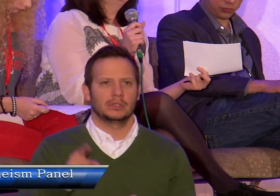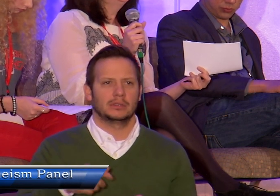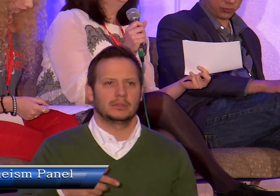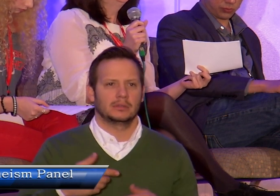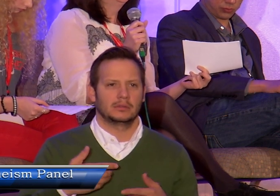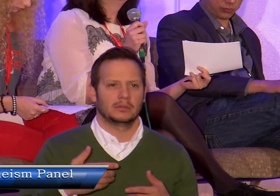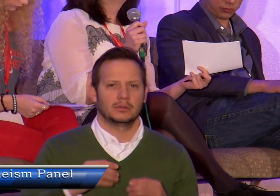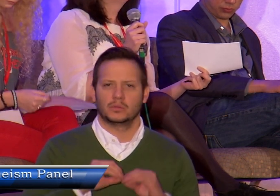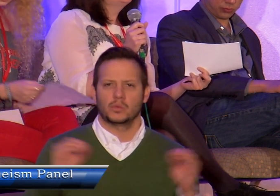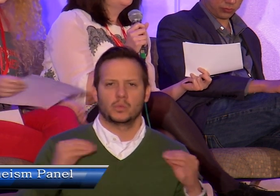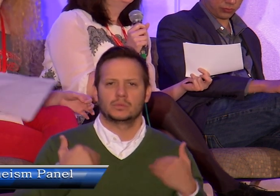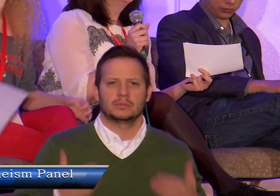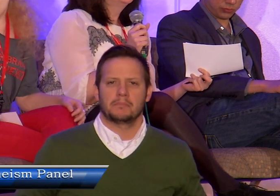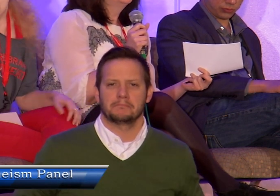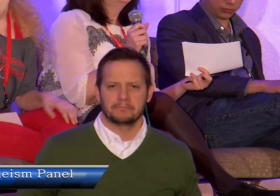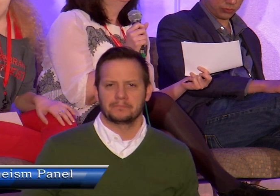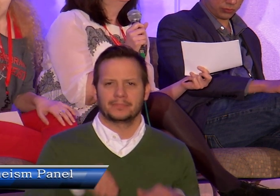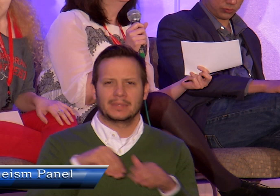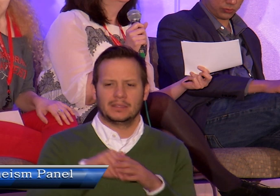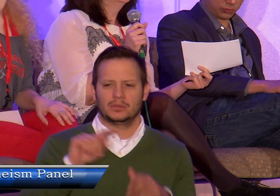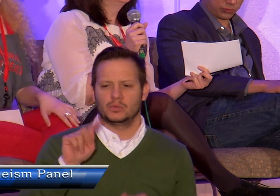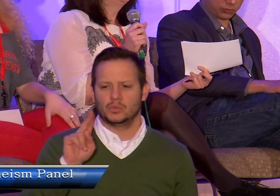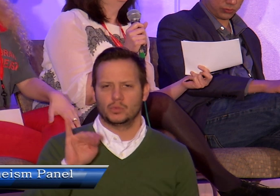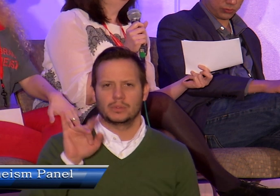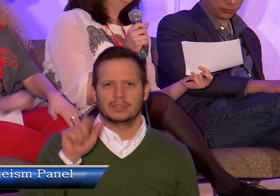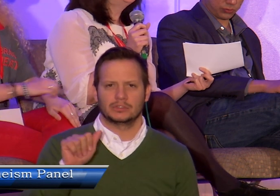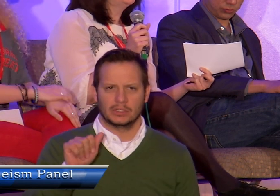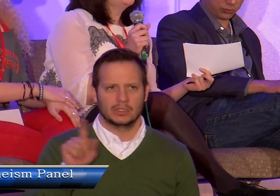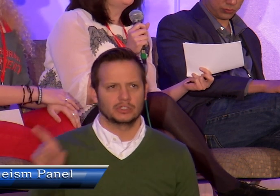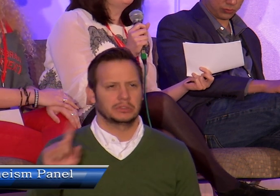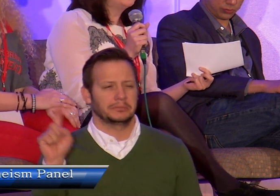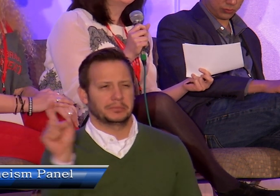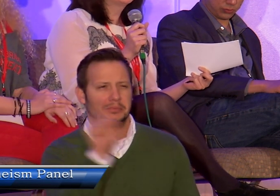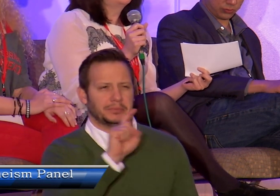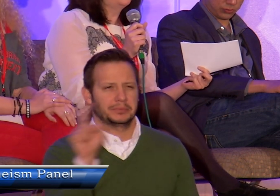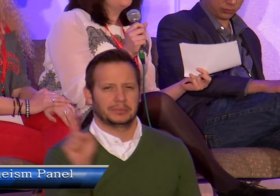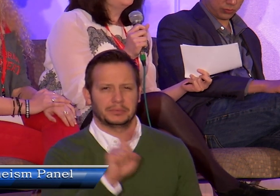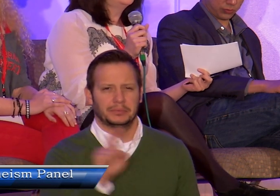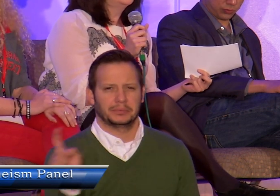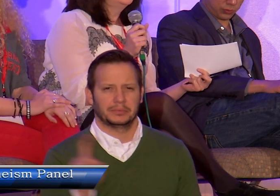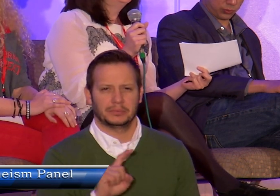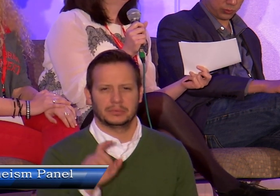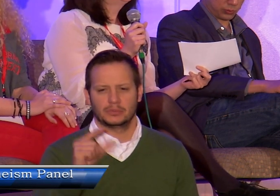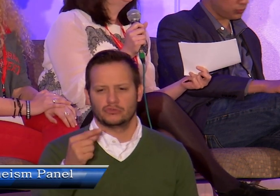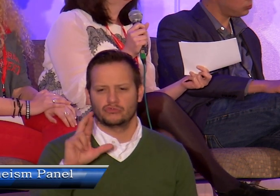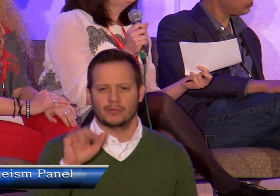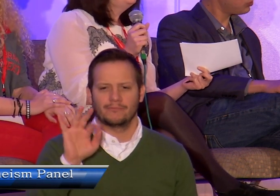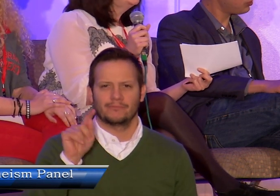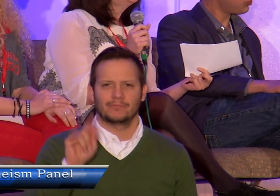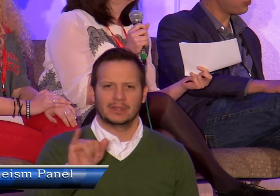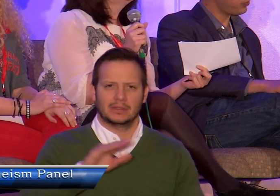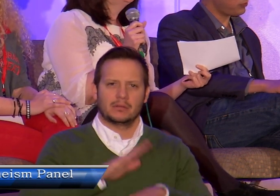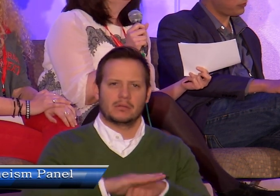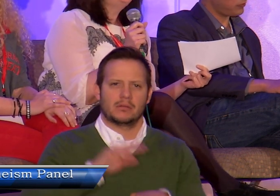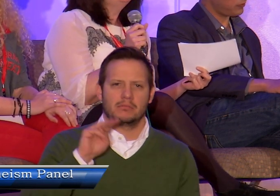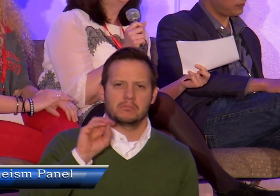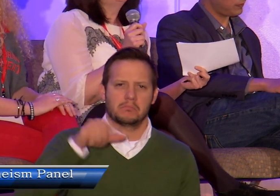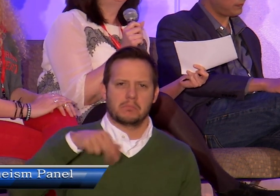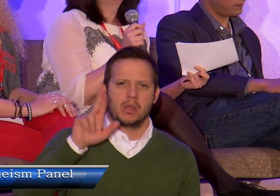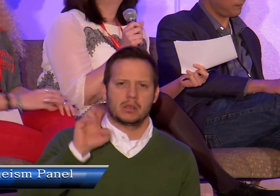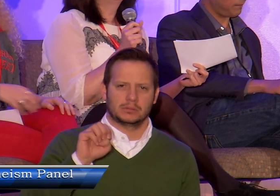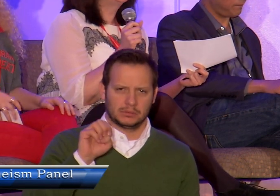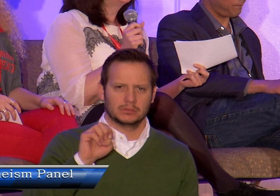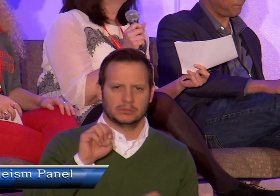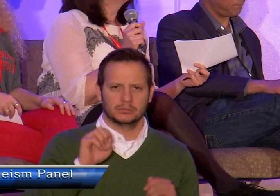She scrawled graffiti on a mosque wall. She was imprisoned. She could have